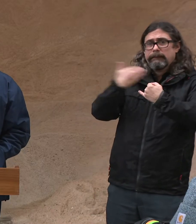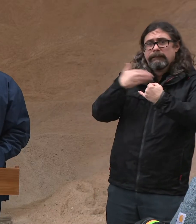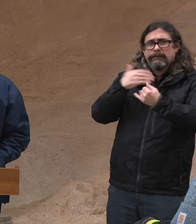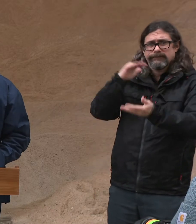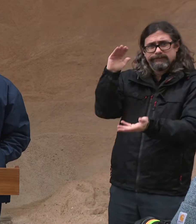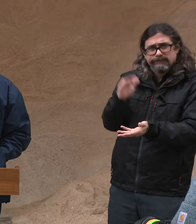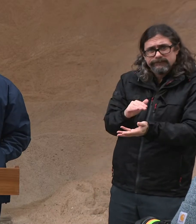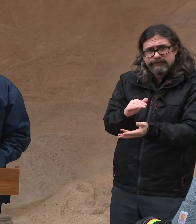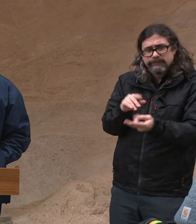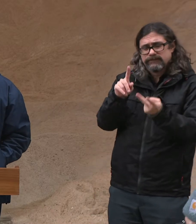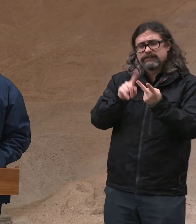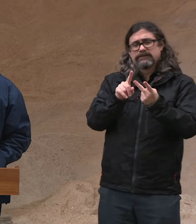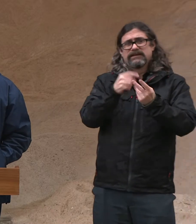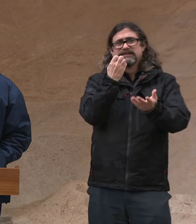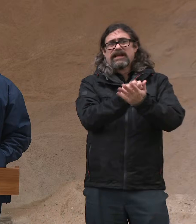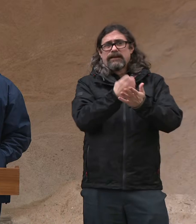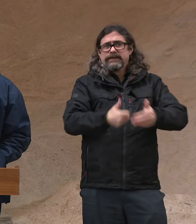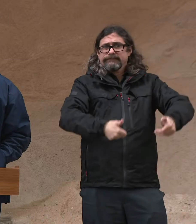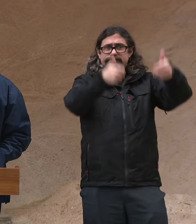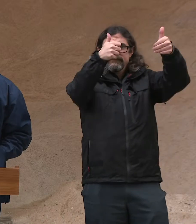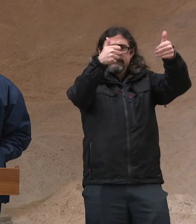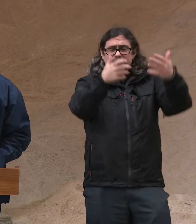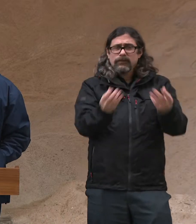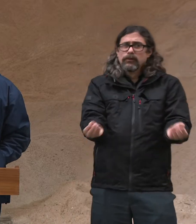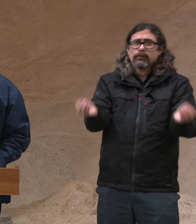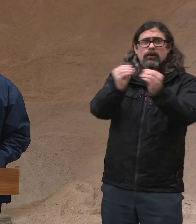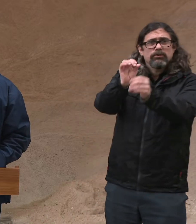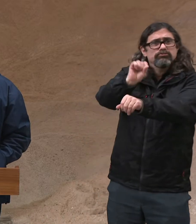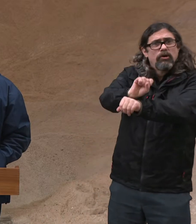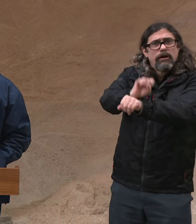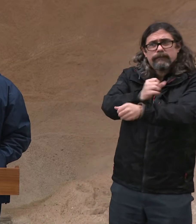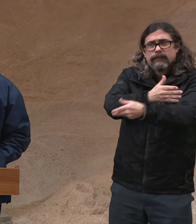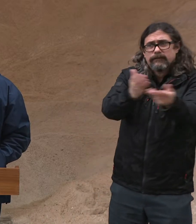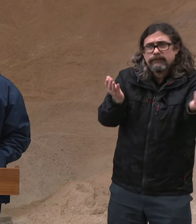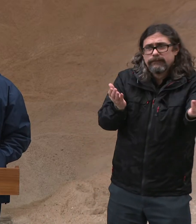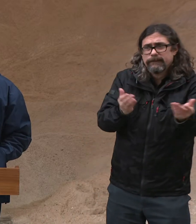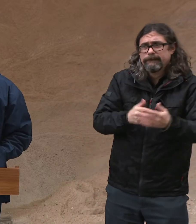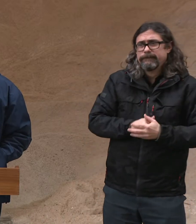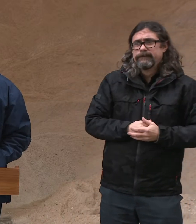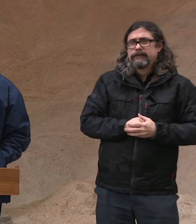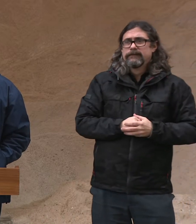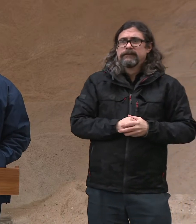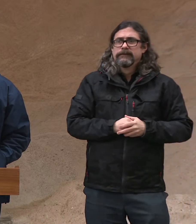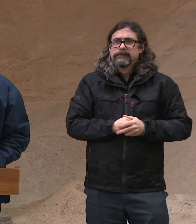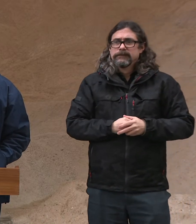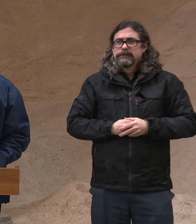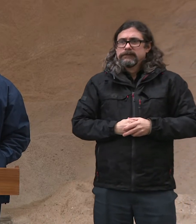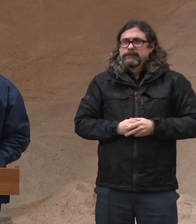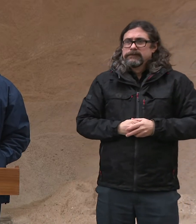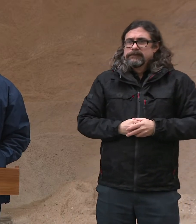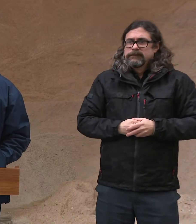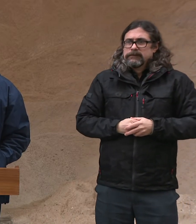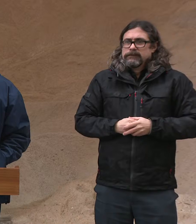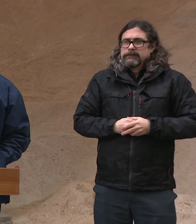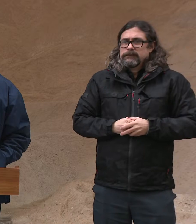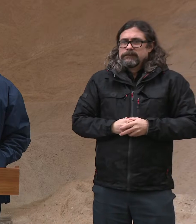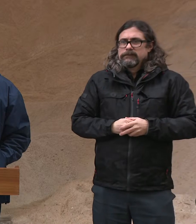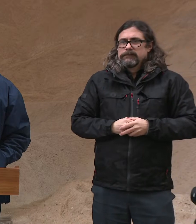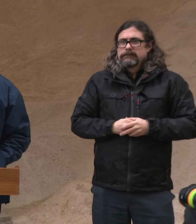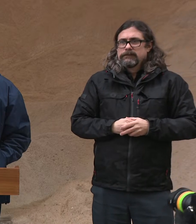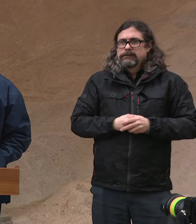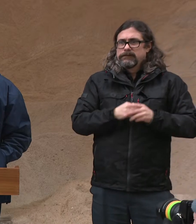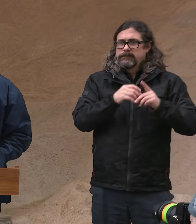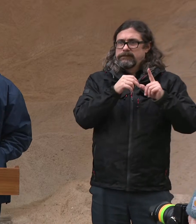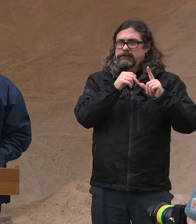And I cannot say it any clearer. I pledge allegiance to the United States of America, not to a